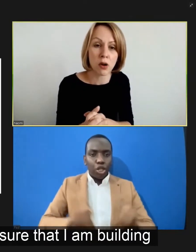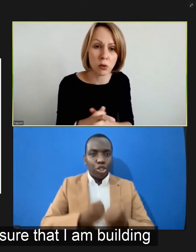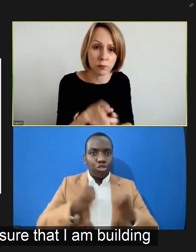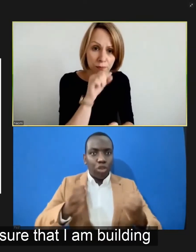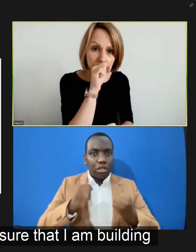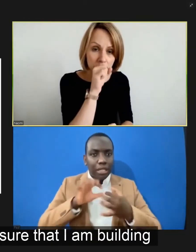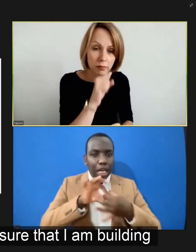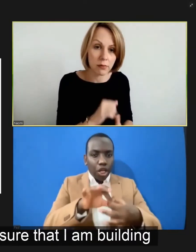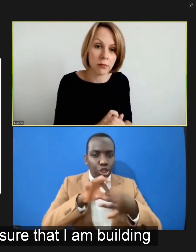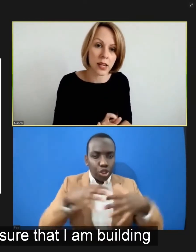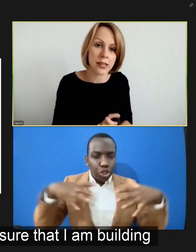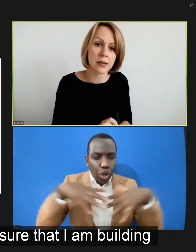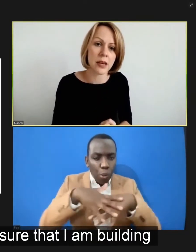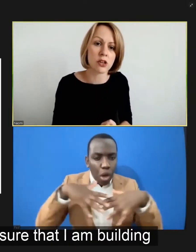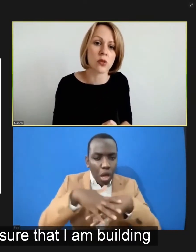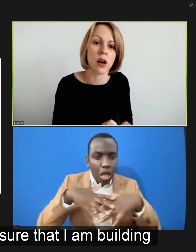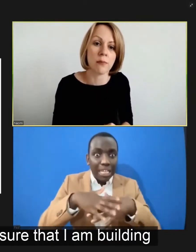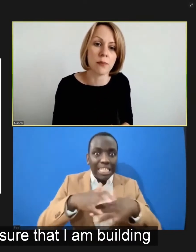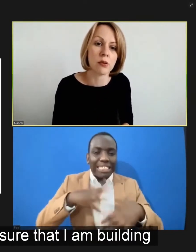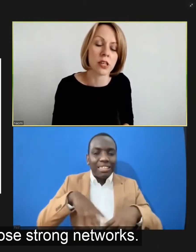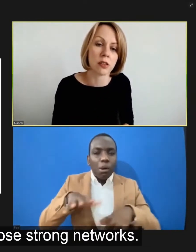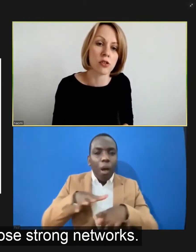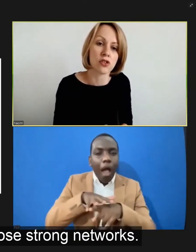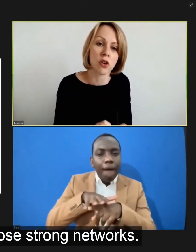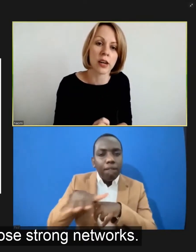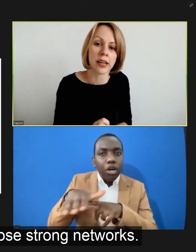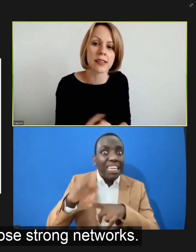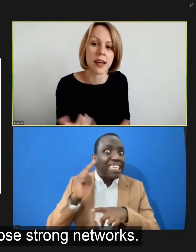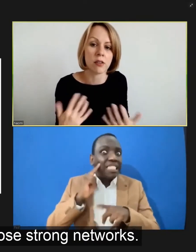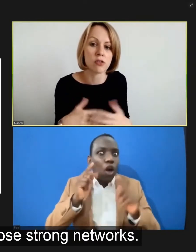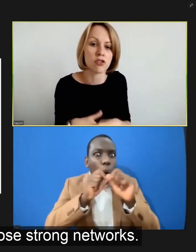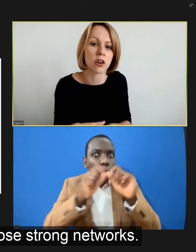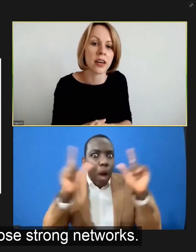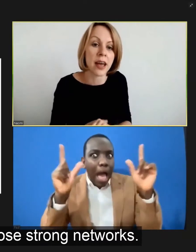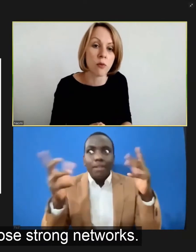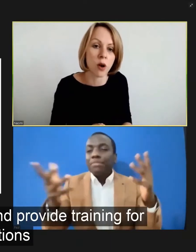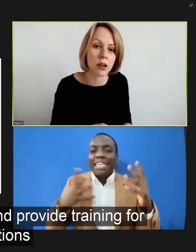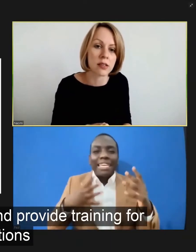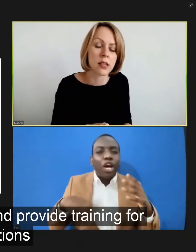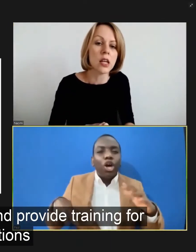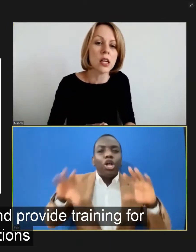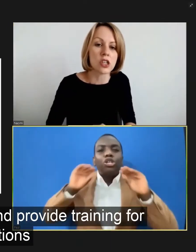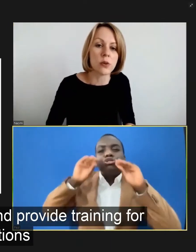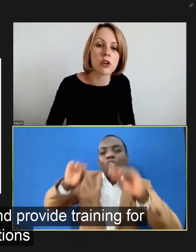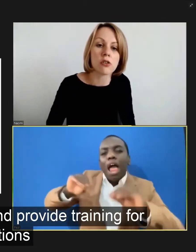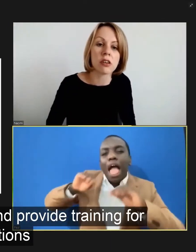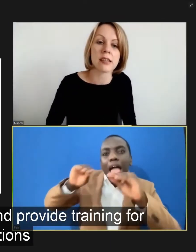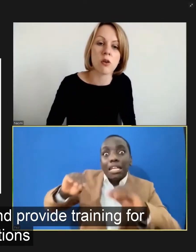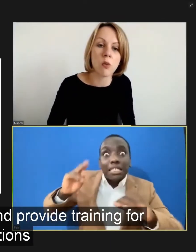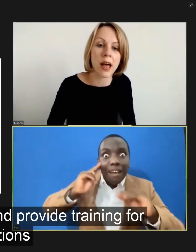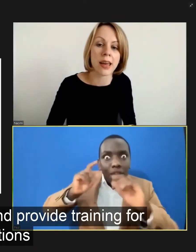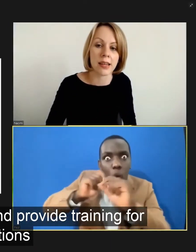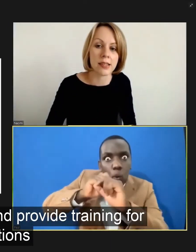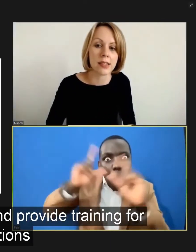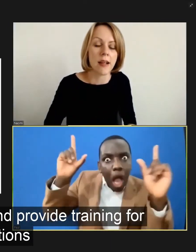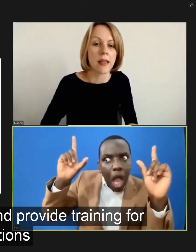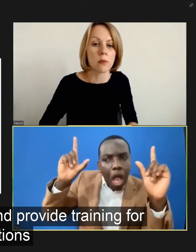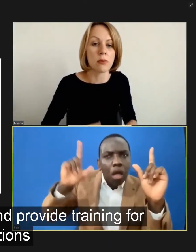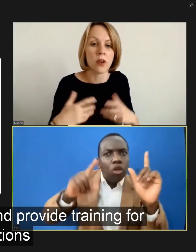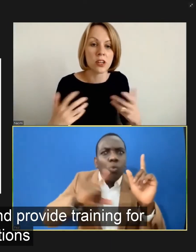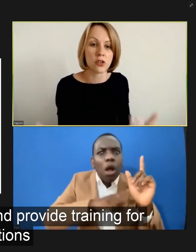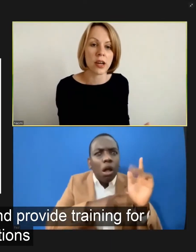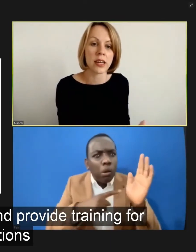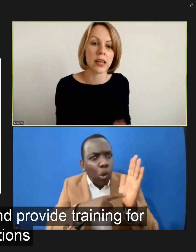role is to make sure that I am building those strong links and those strong networks to increase awareness and